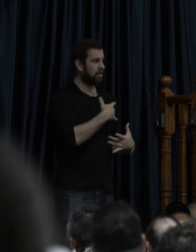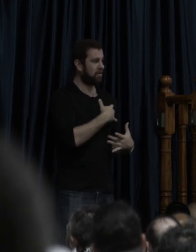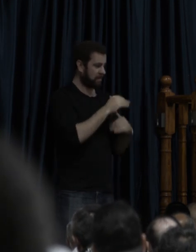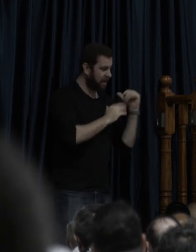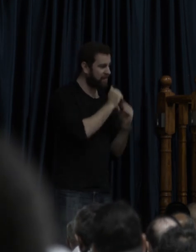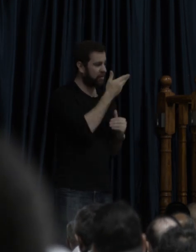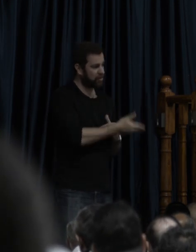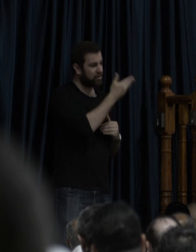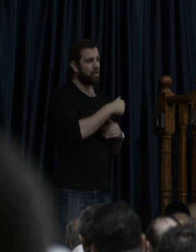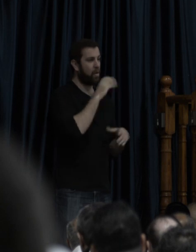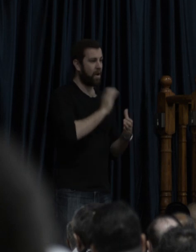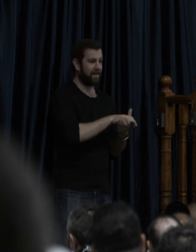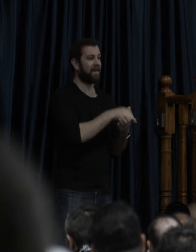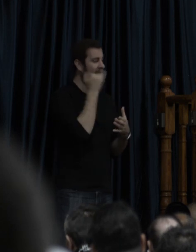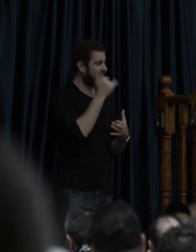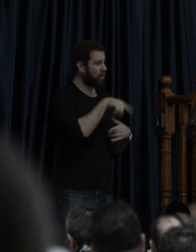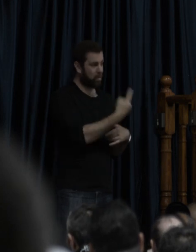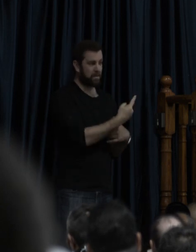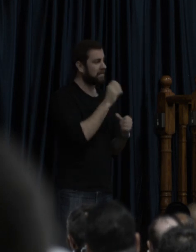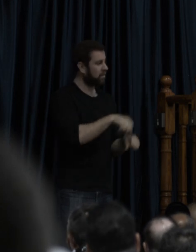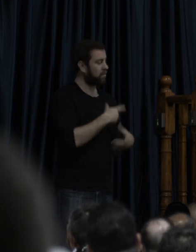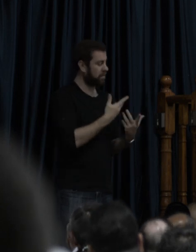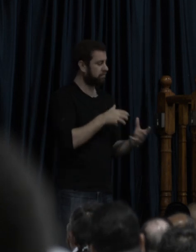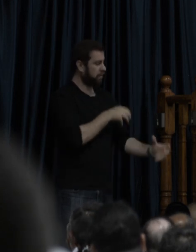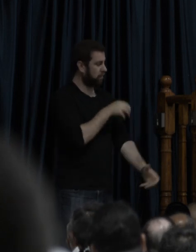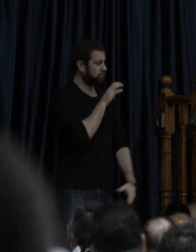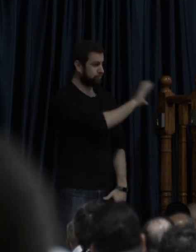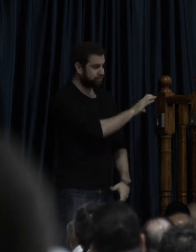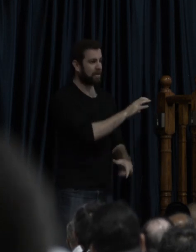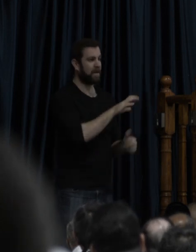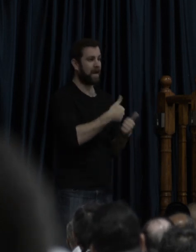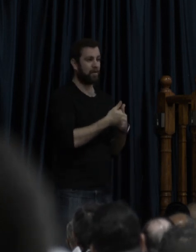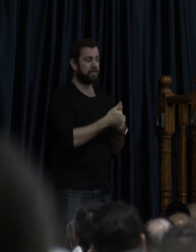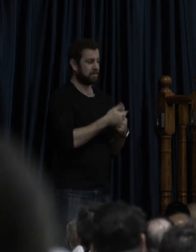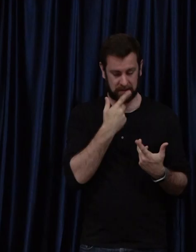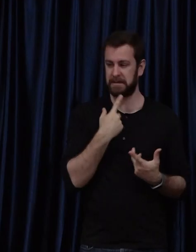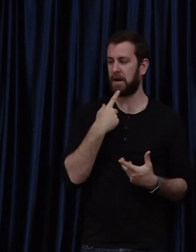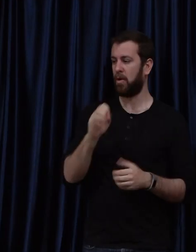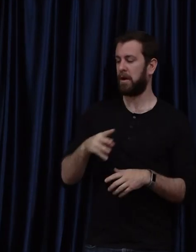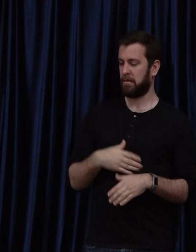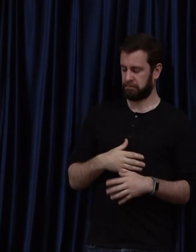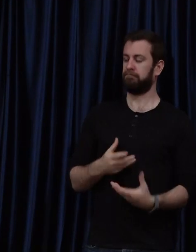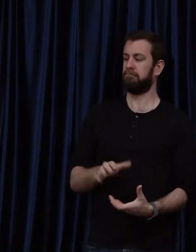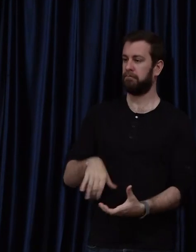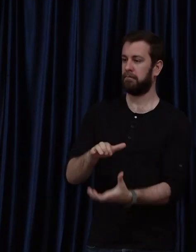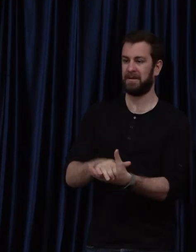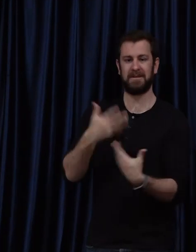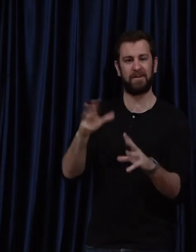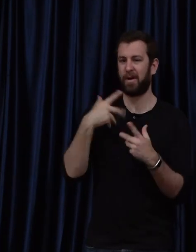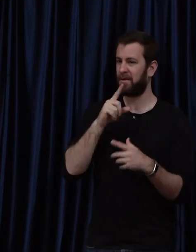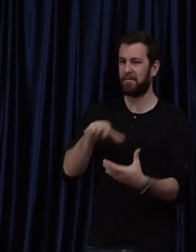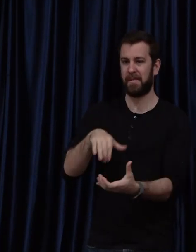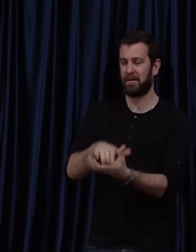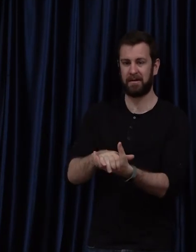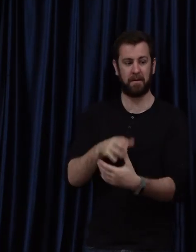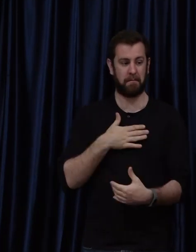comfort her self-esteem, empower her, she took the bold step of wedding Zayd against her wishes on